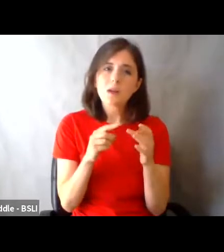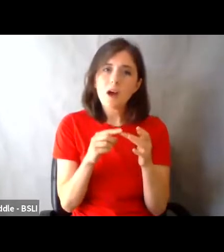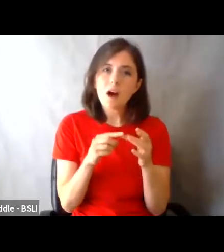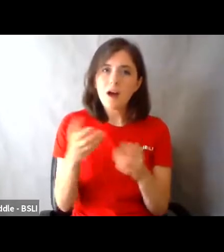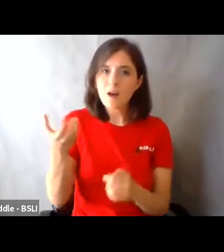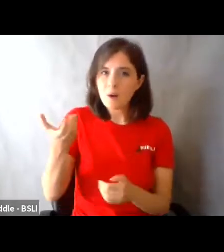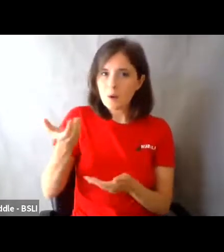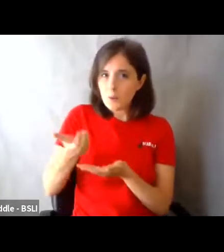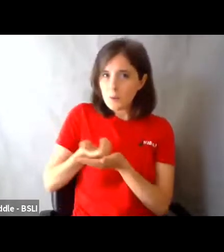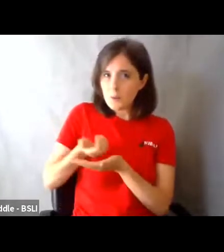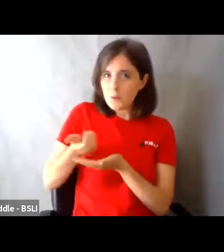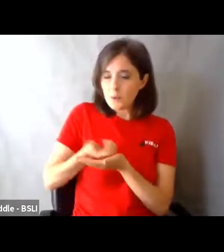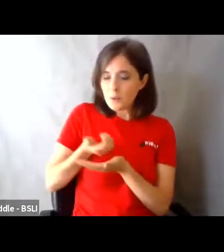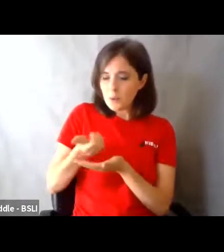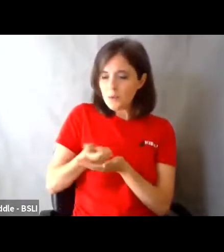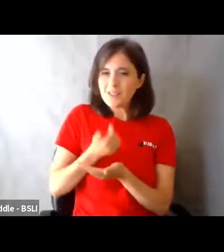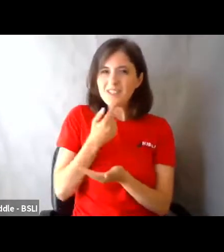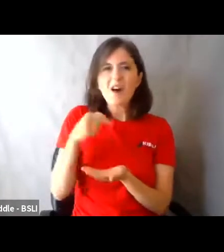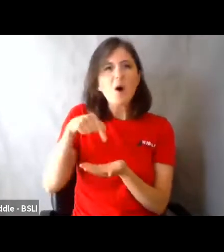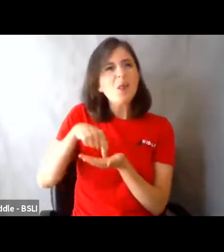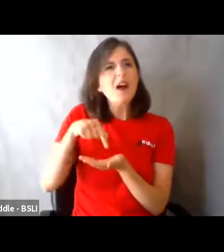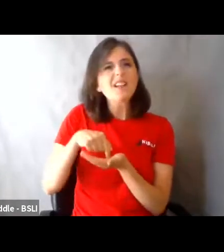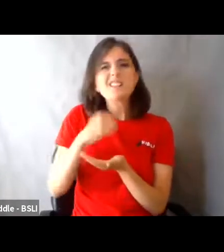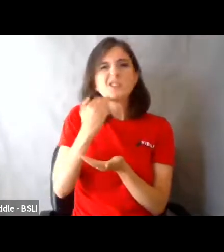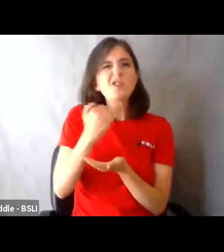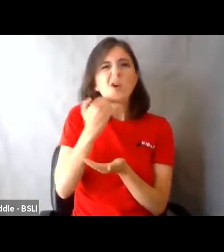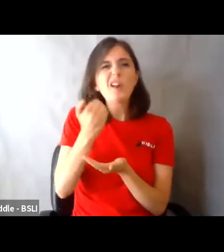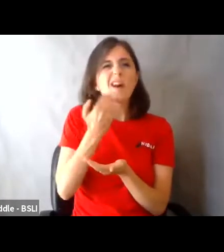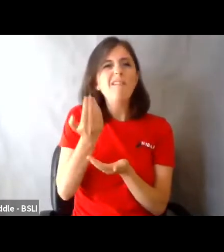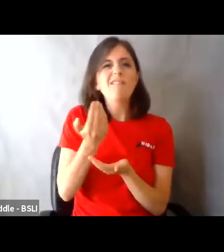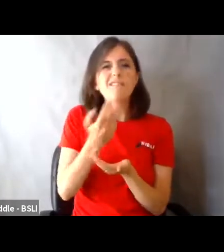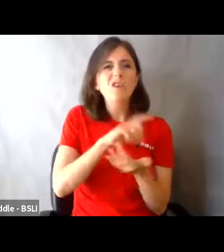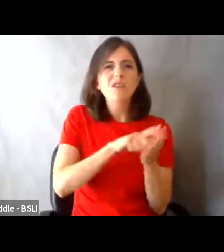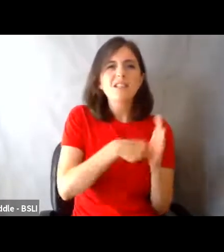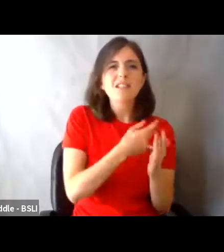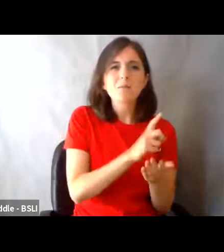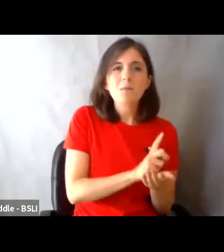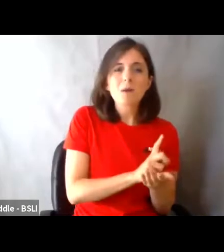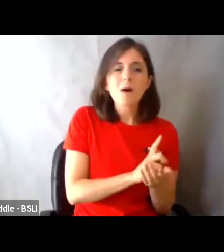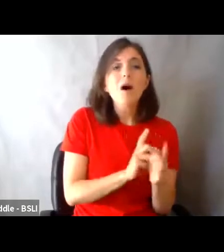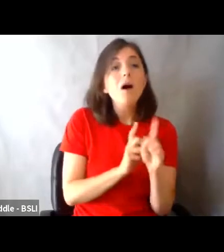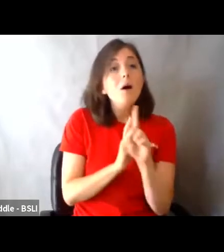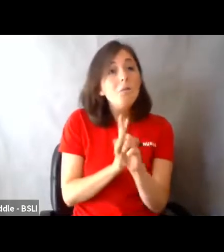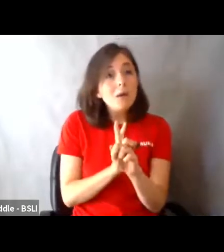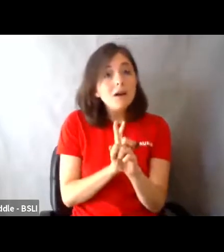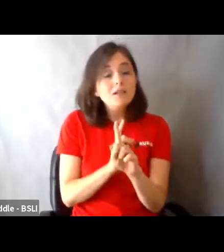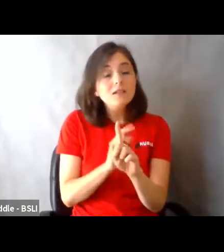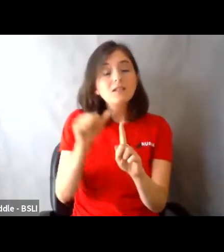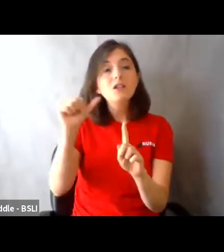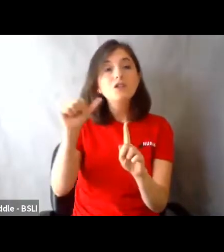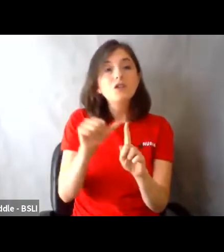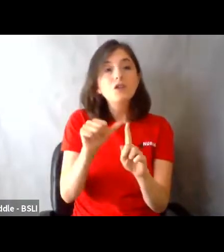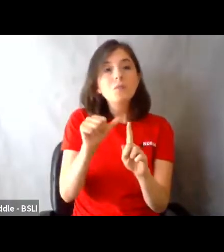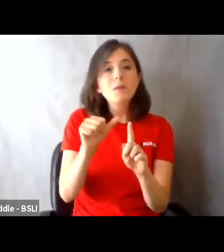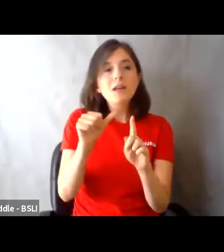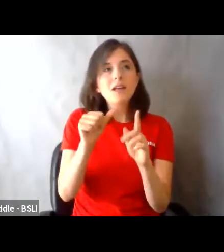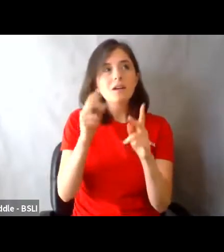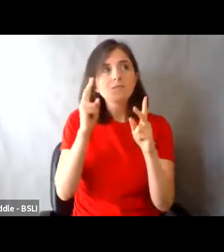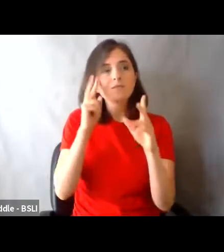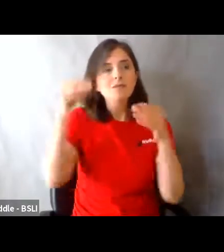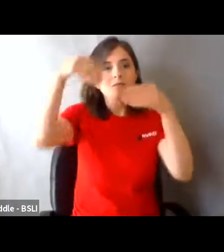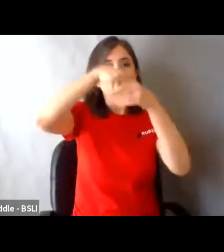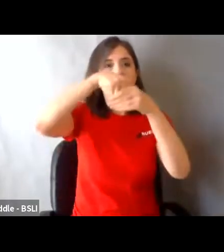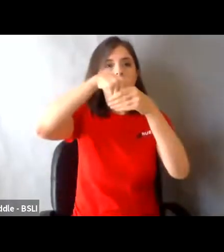being sort of not enough for disabled people. But as Simone has said, it needs to be seen alongside that National